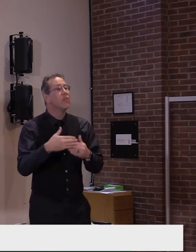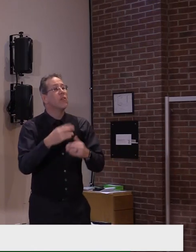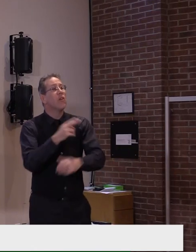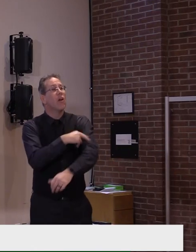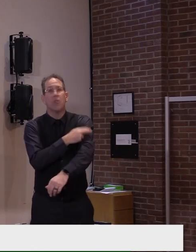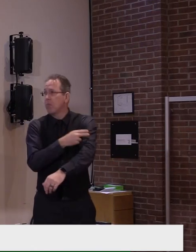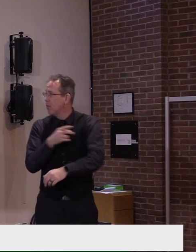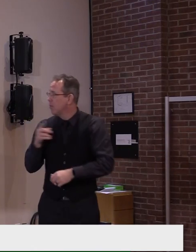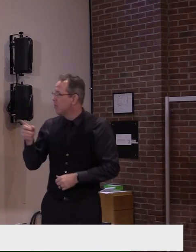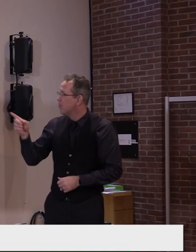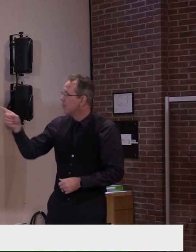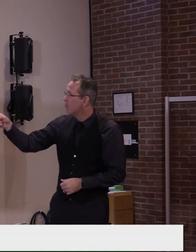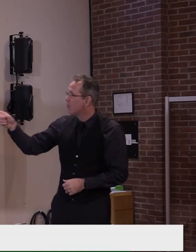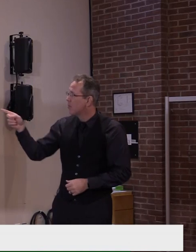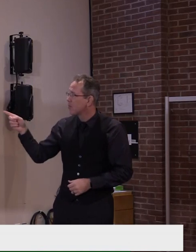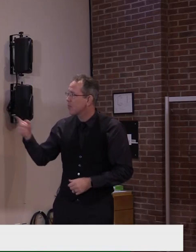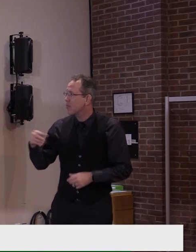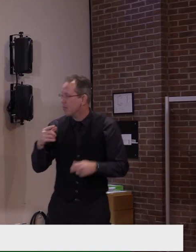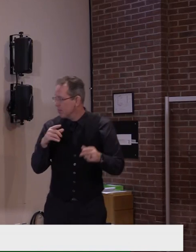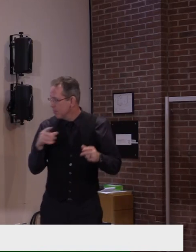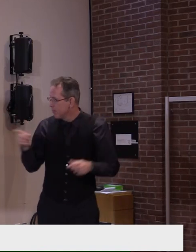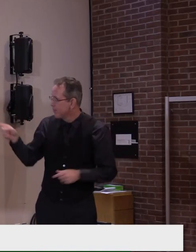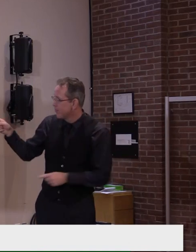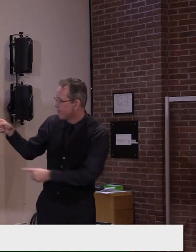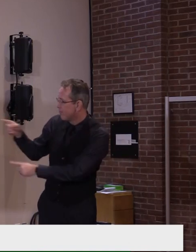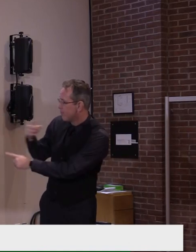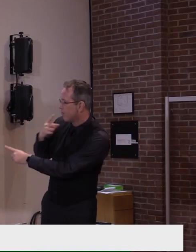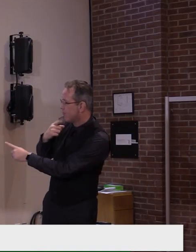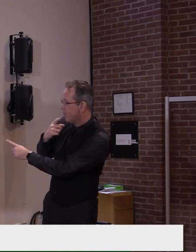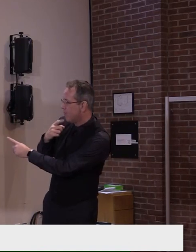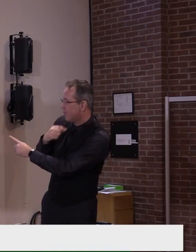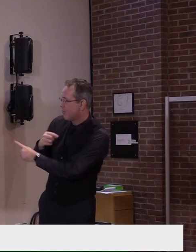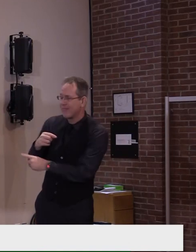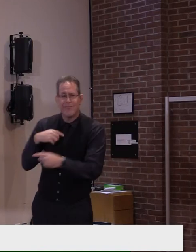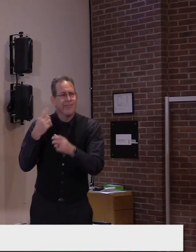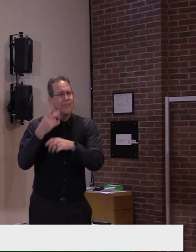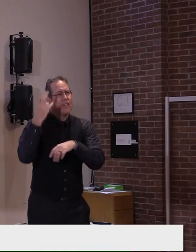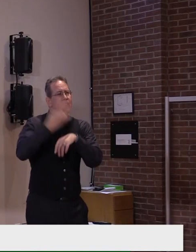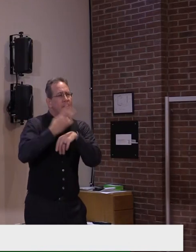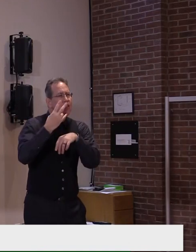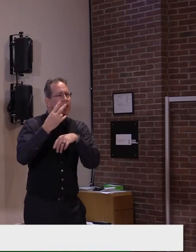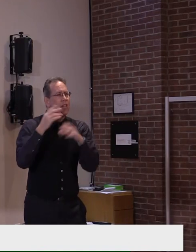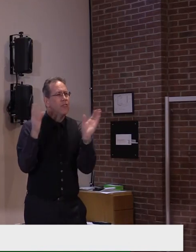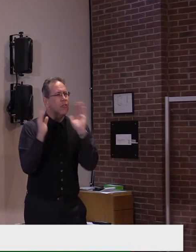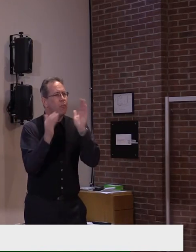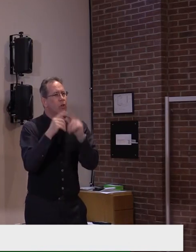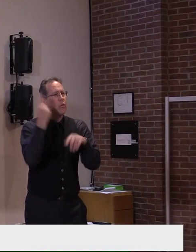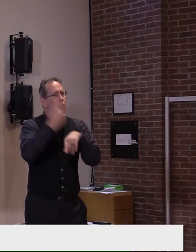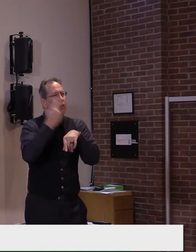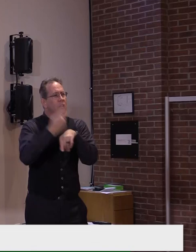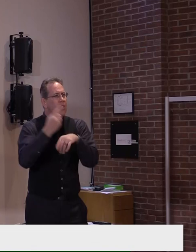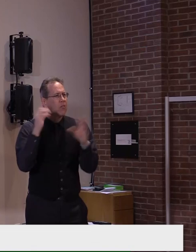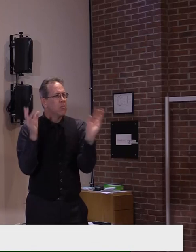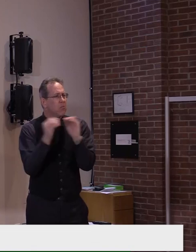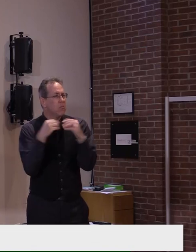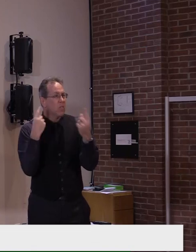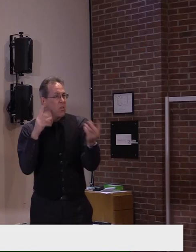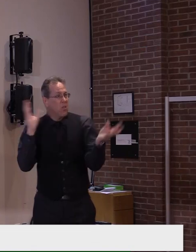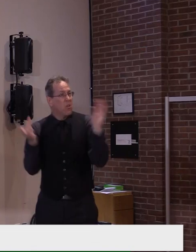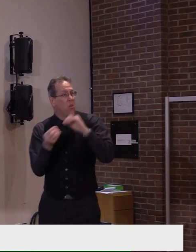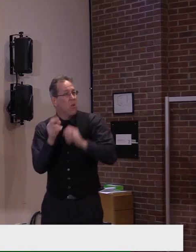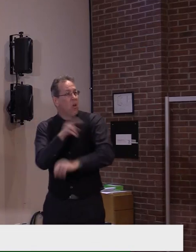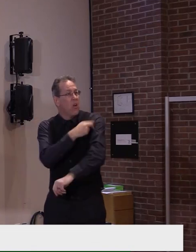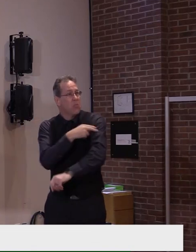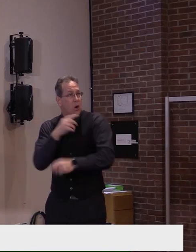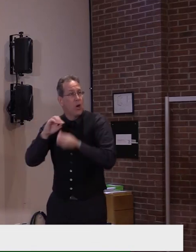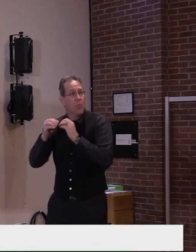saw that our cases are up about 4%, but overall hospitalizations continue to be decreasing, down 3% over the last